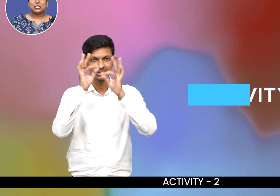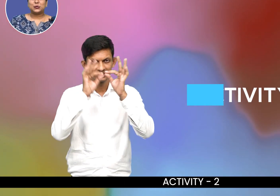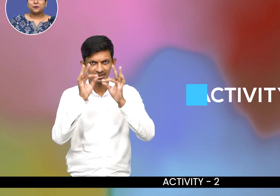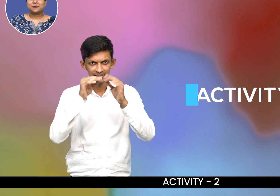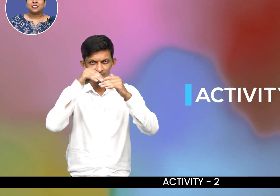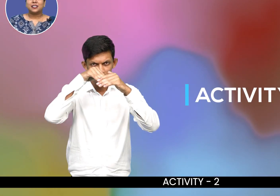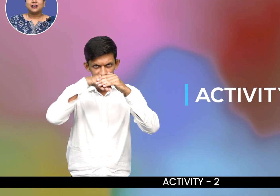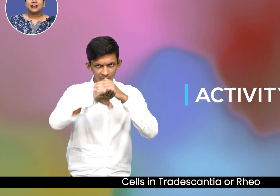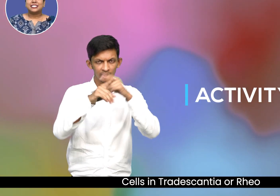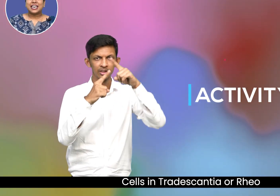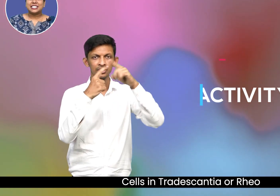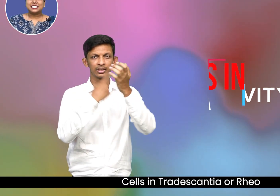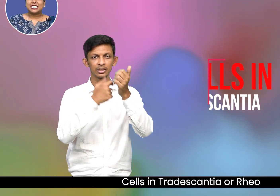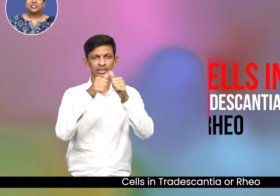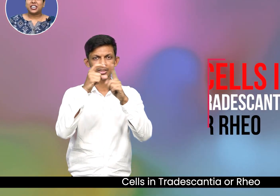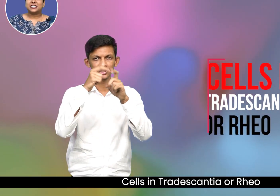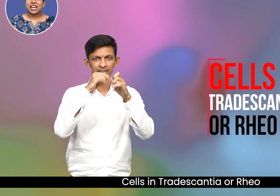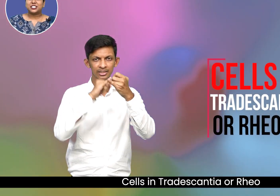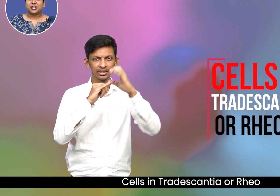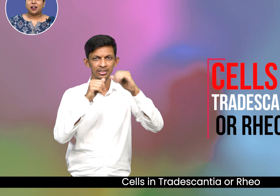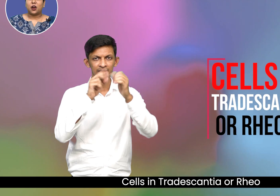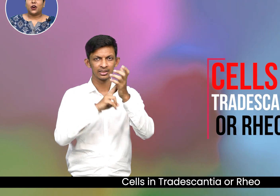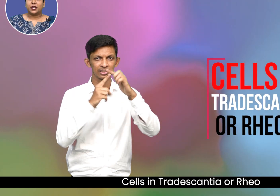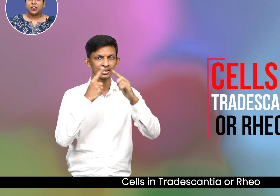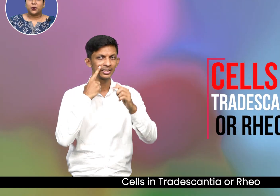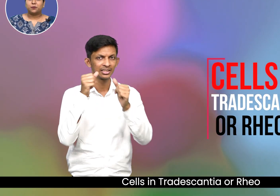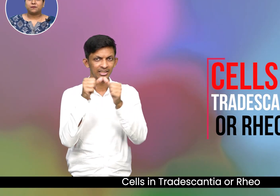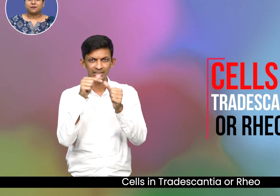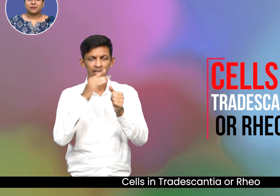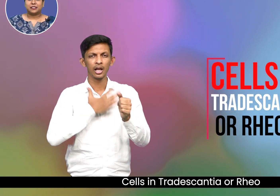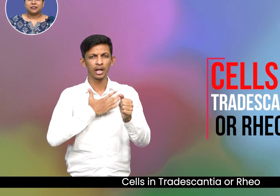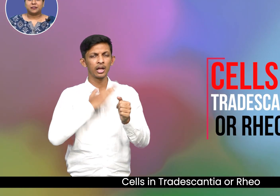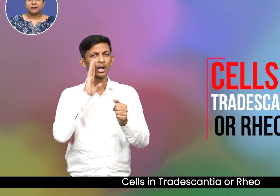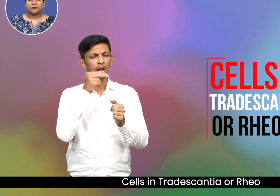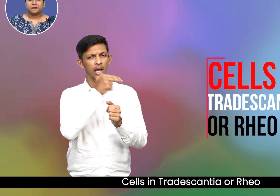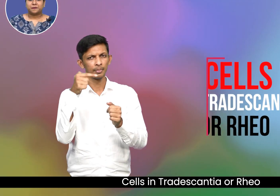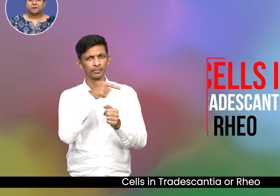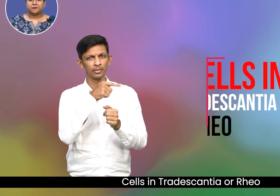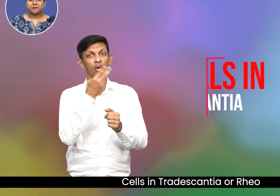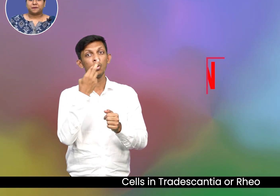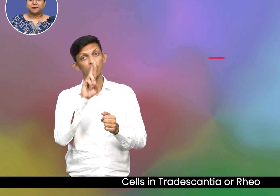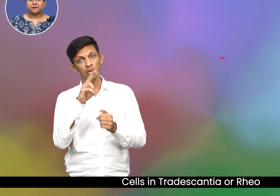Activity 2. Cells in Tradescantia or Rio.